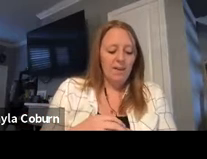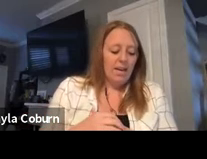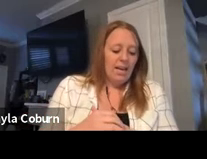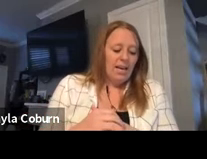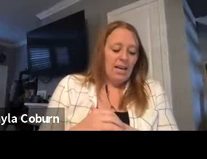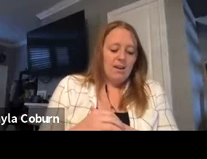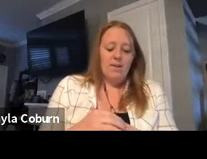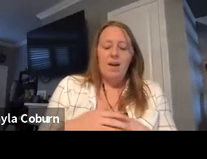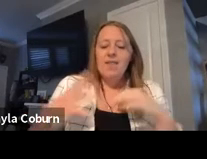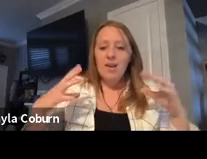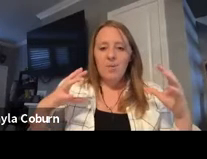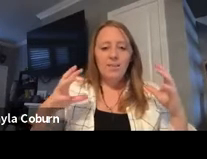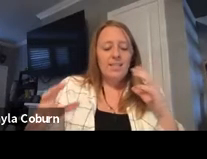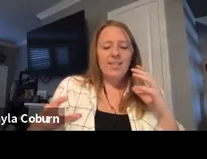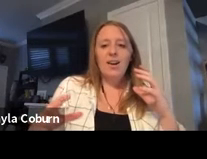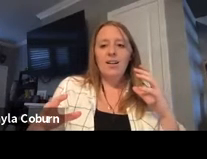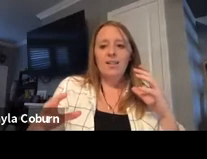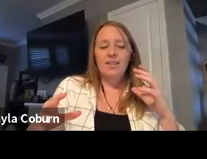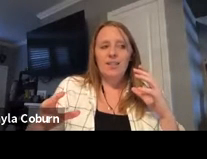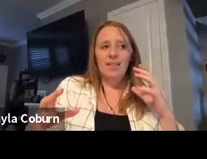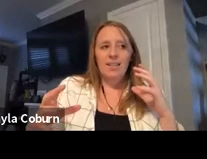more. And then